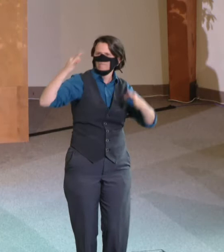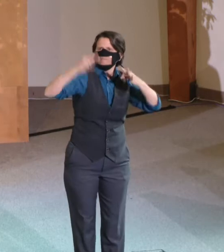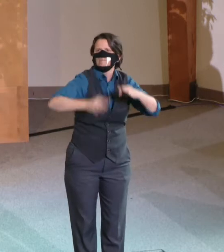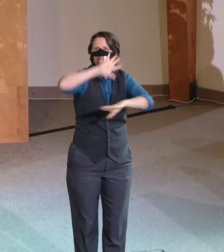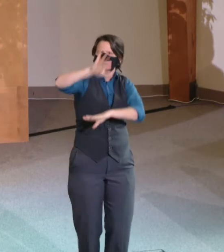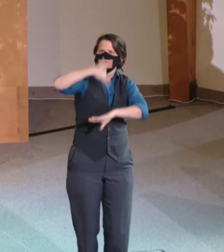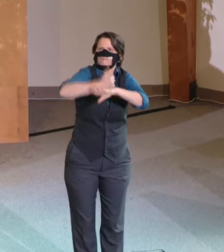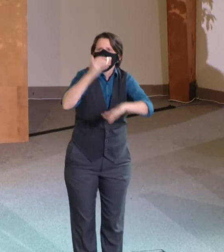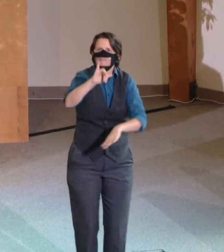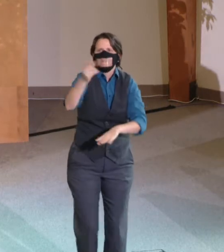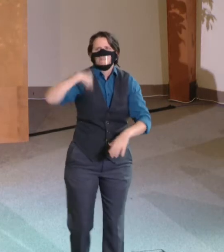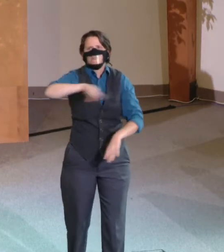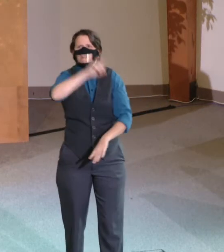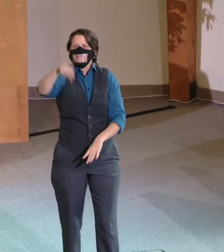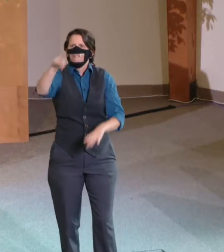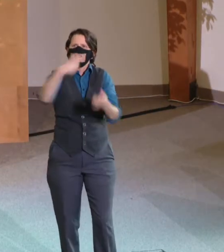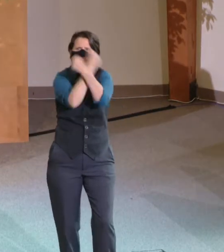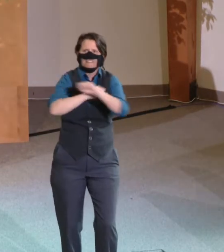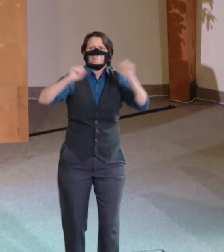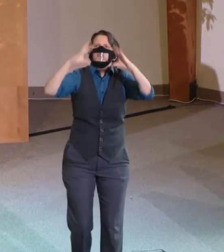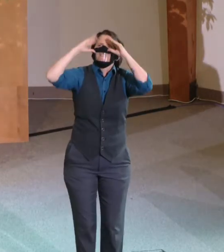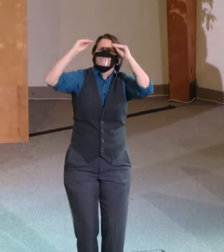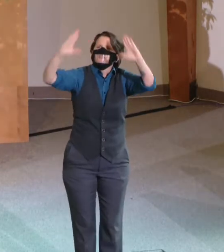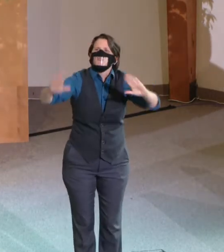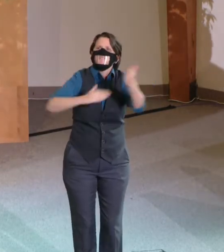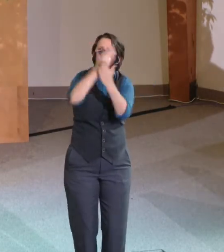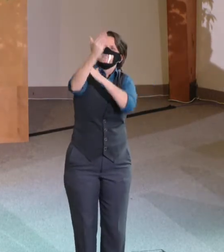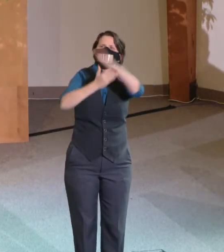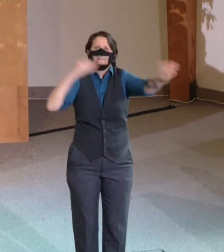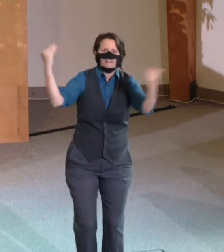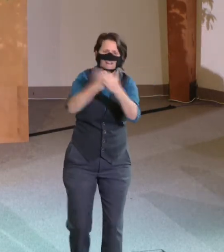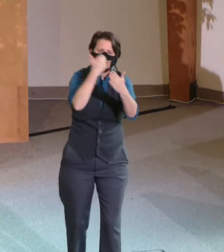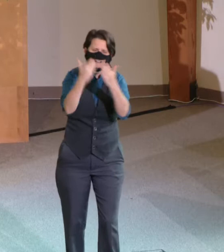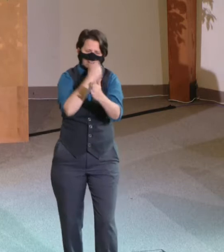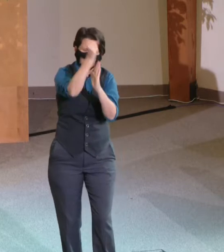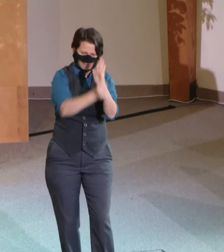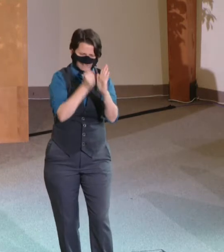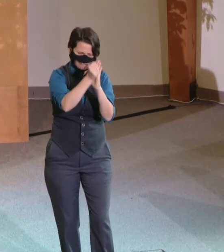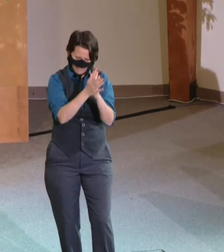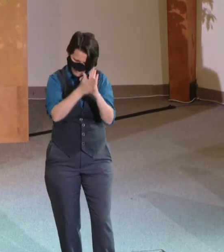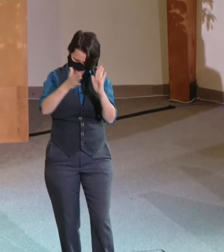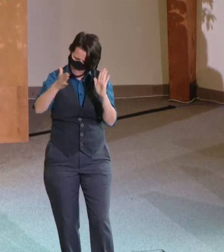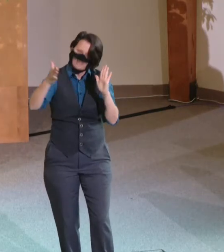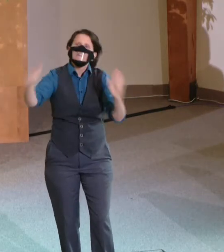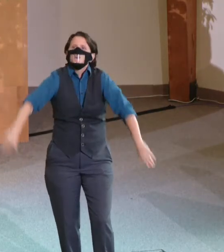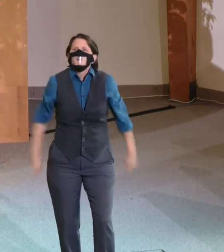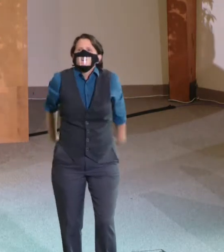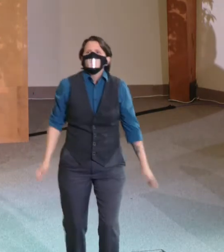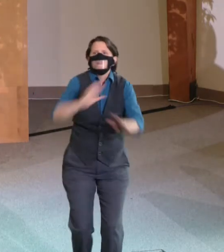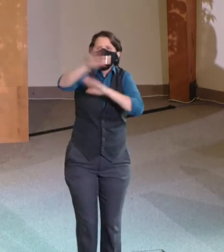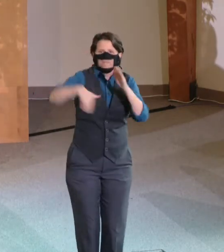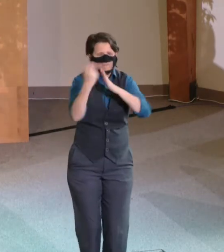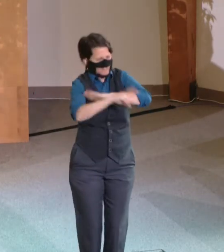that we need is rally safety and the teacher's hand. It's a new season. It's a new season. All that